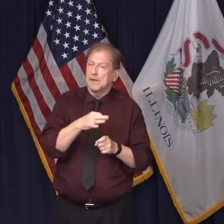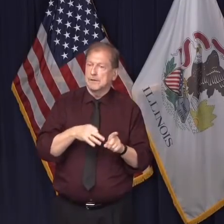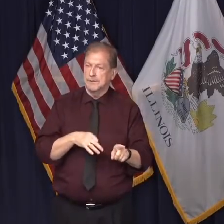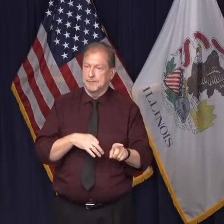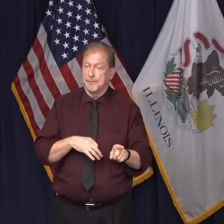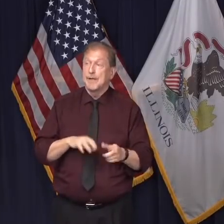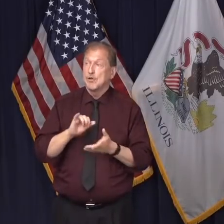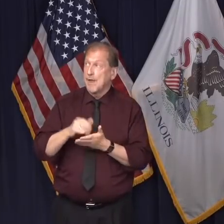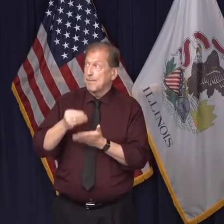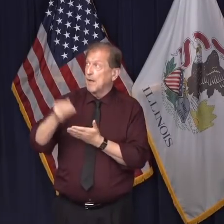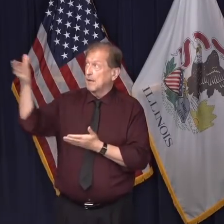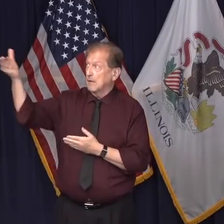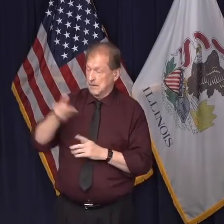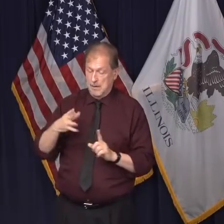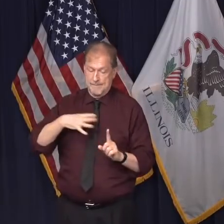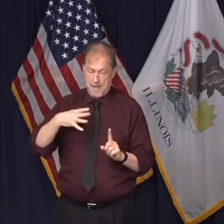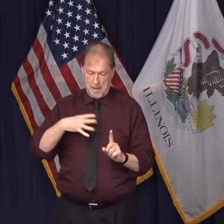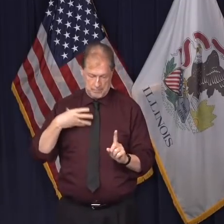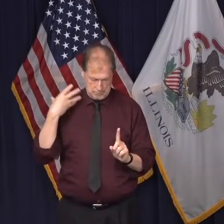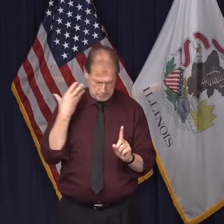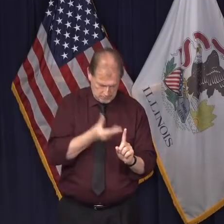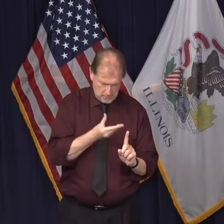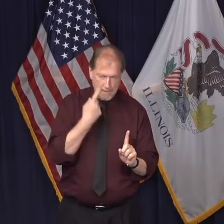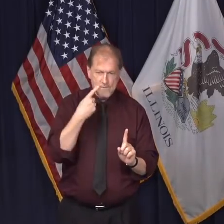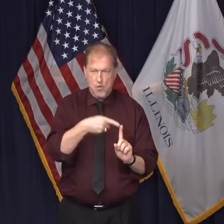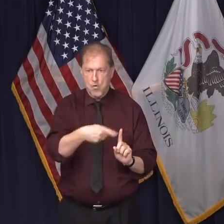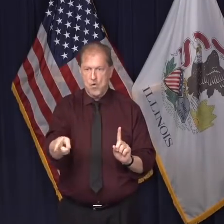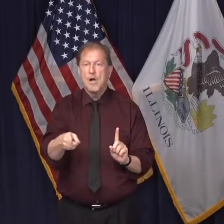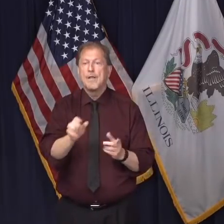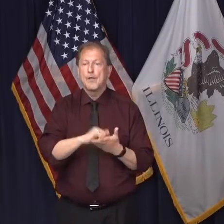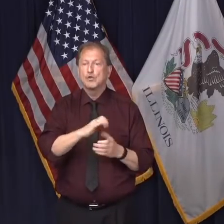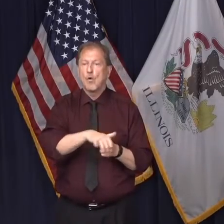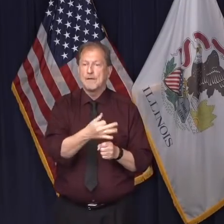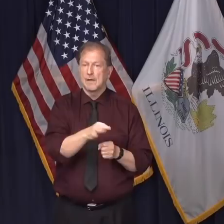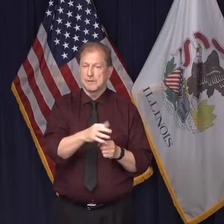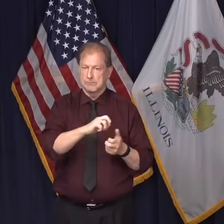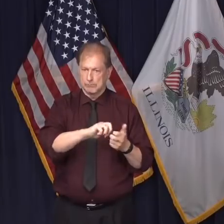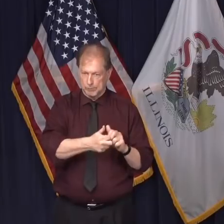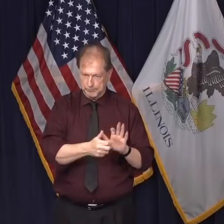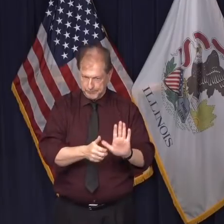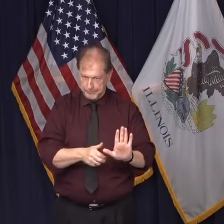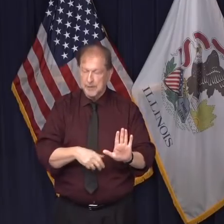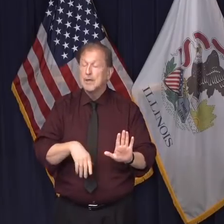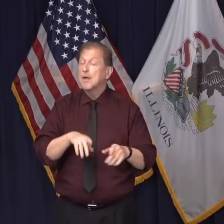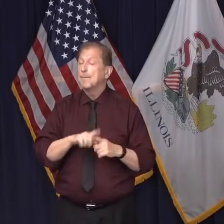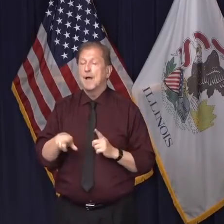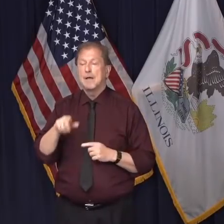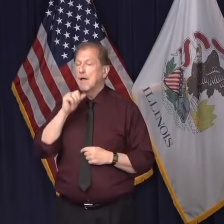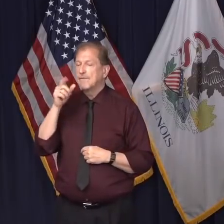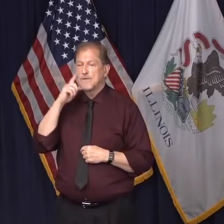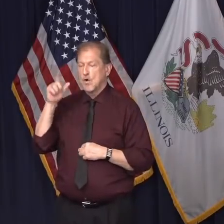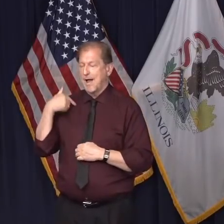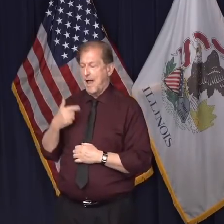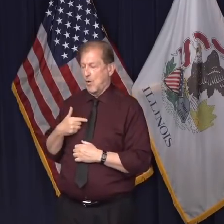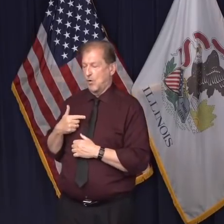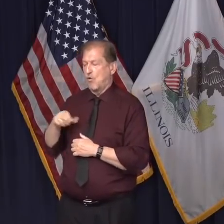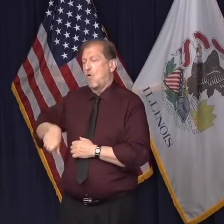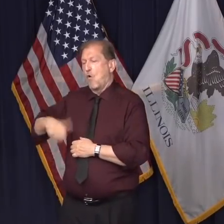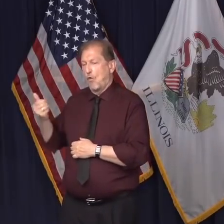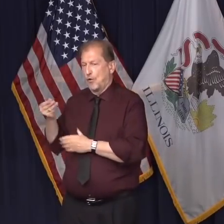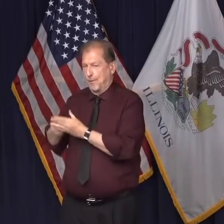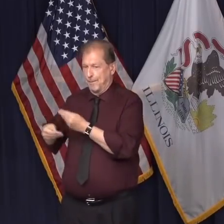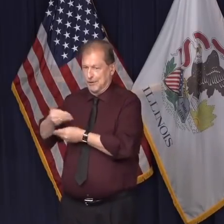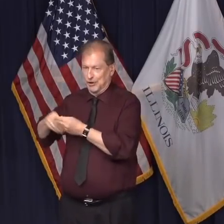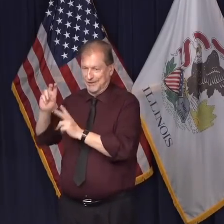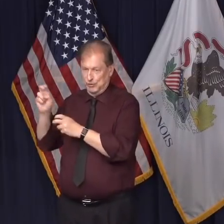So it doesn't cover lost revenues related to COVID-19, only to expenditures. So for example, PPE,